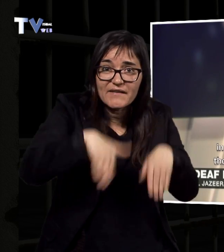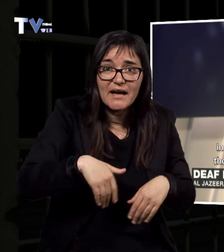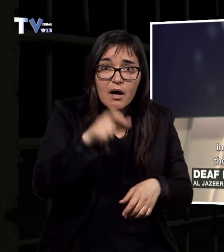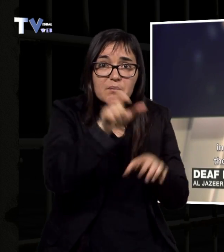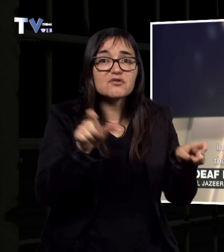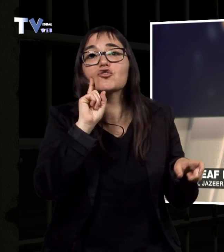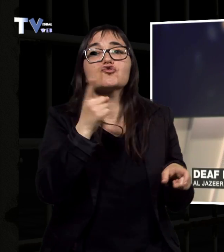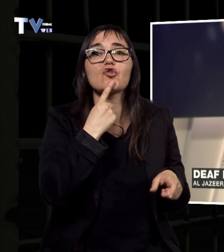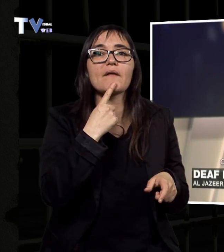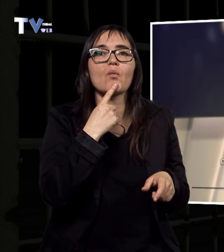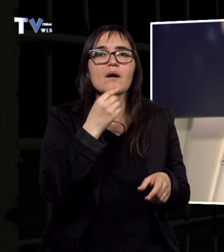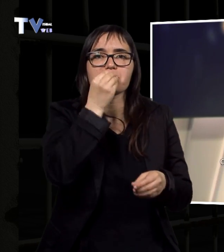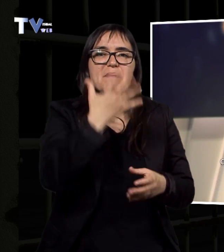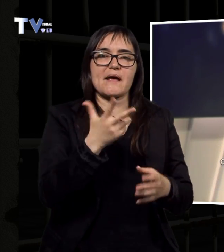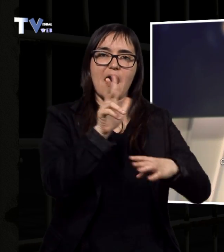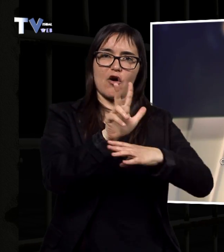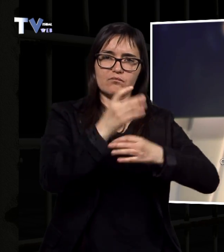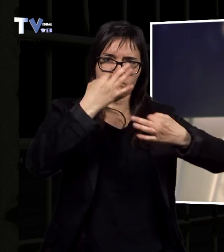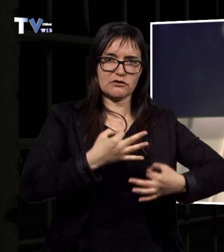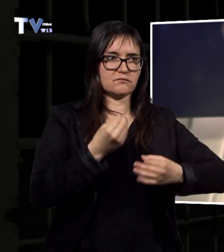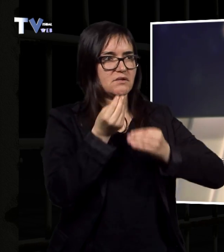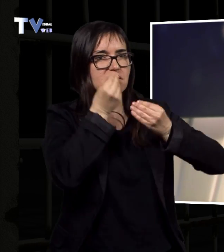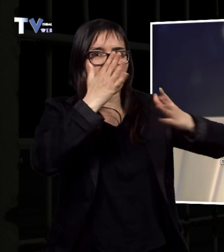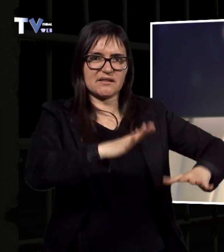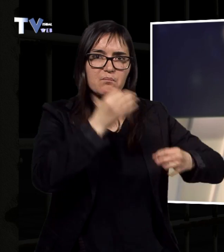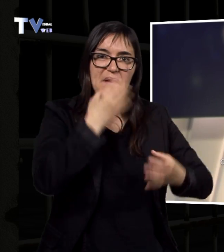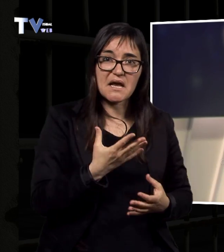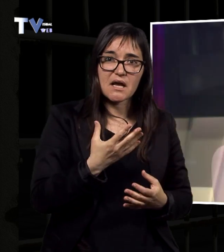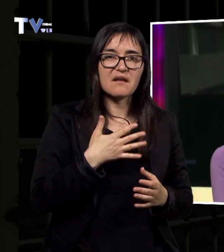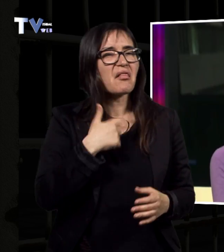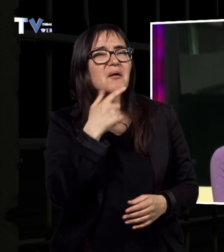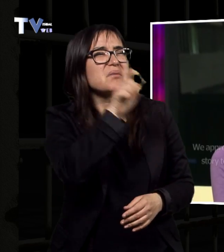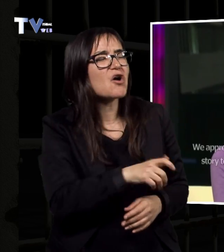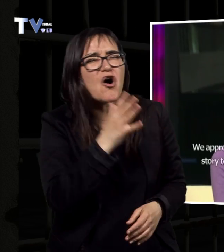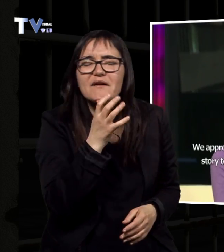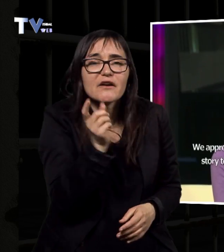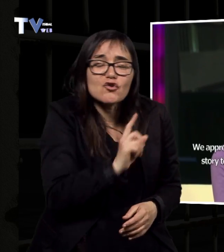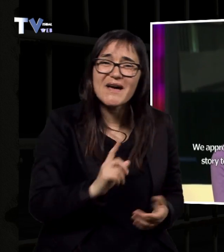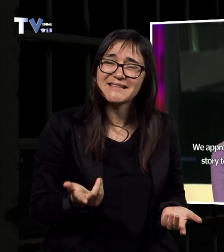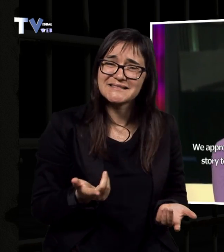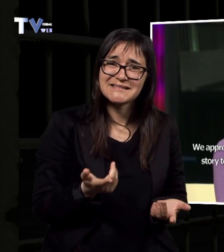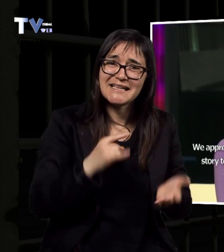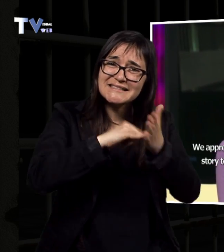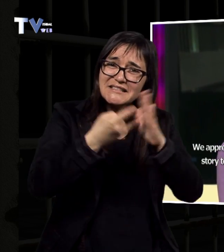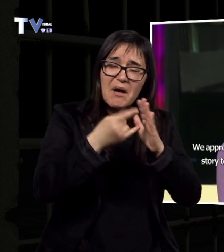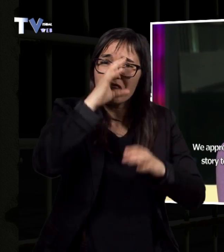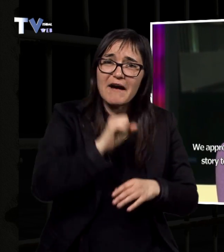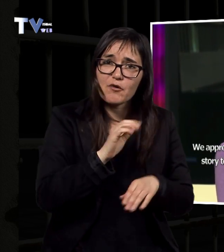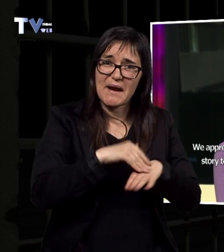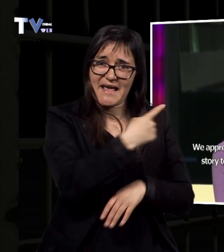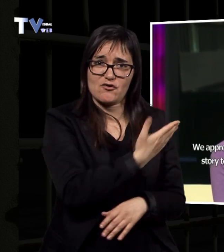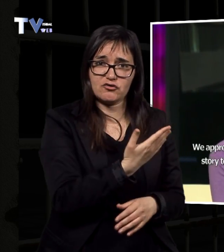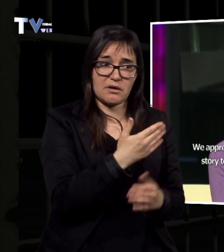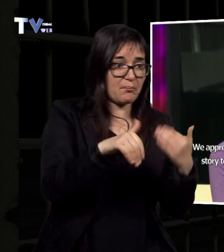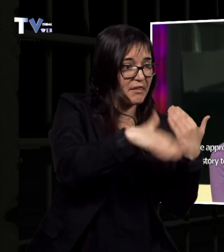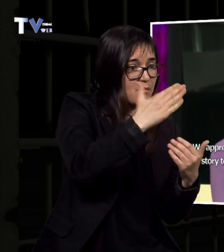our system continues to fail them from A to Z. We appreciate your helping to bring this underreported story to light. Thanks